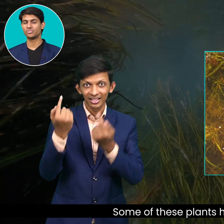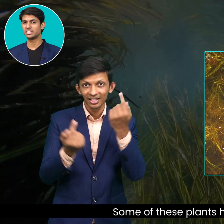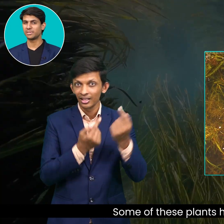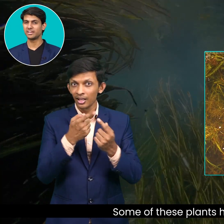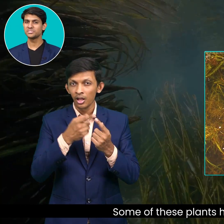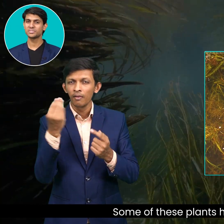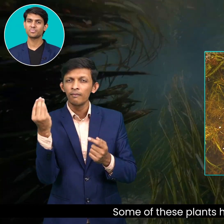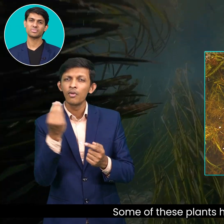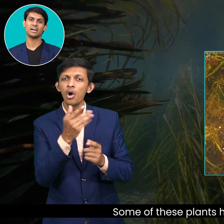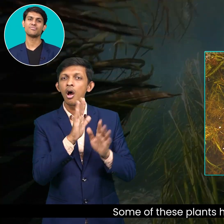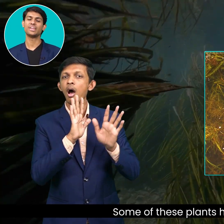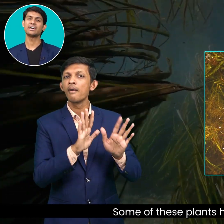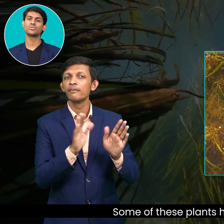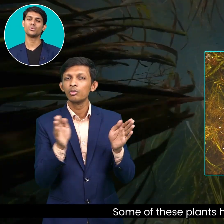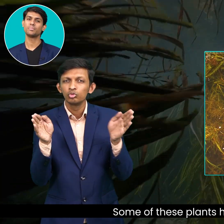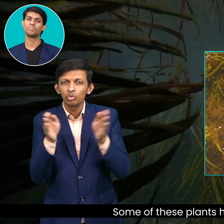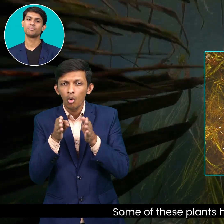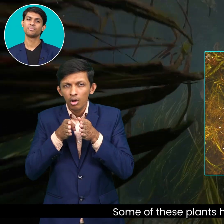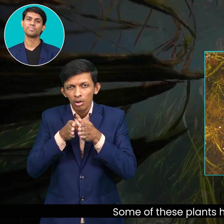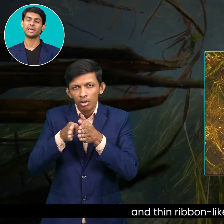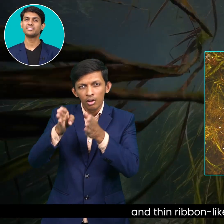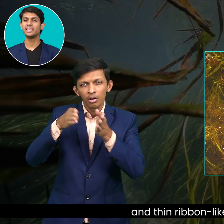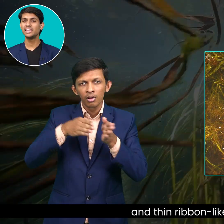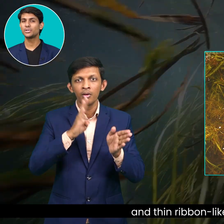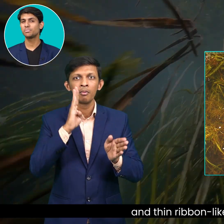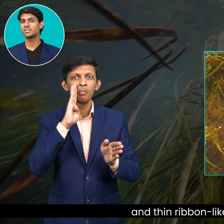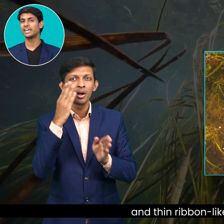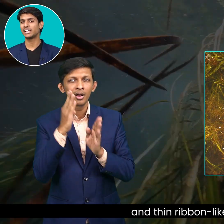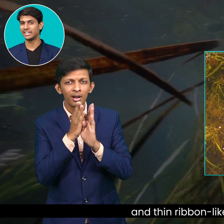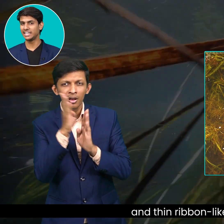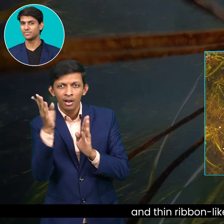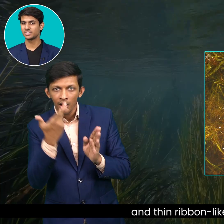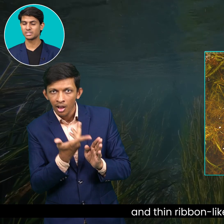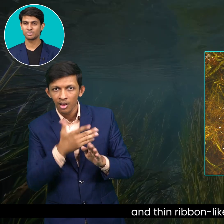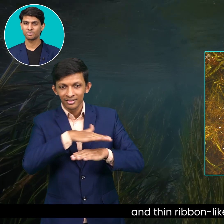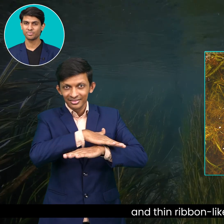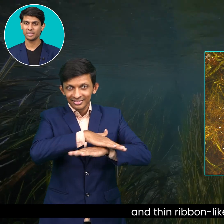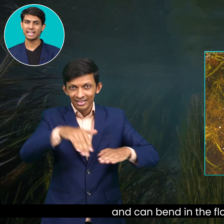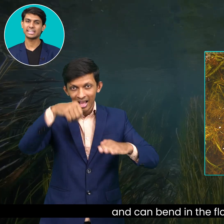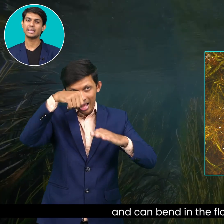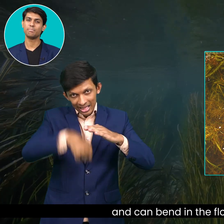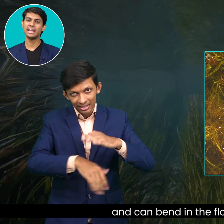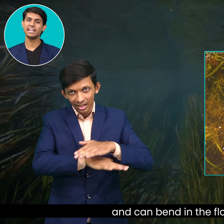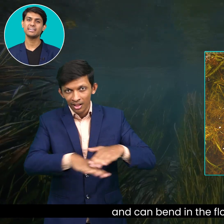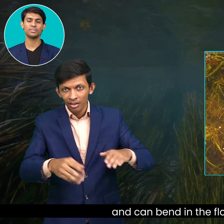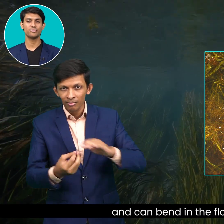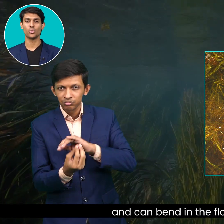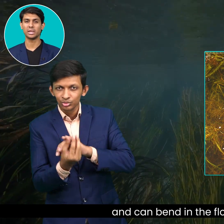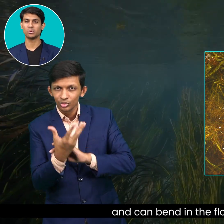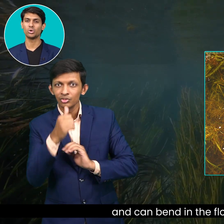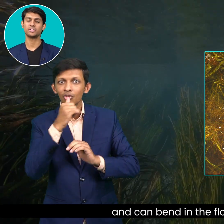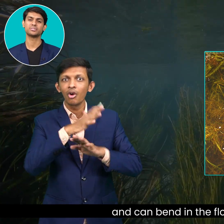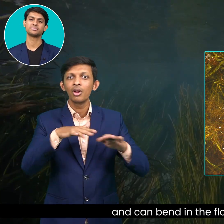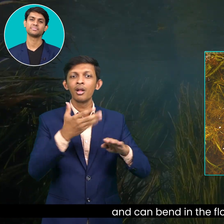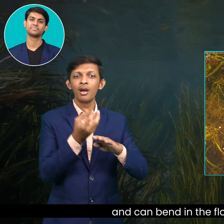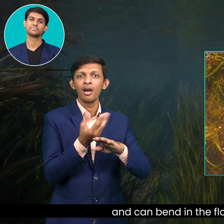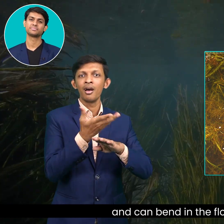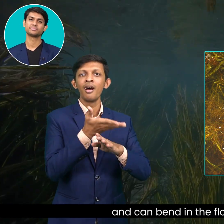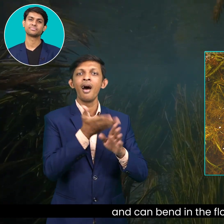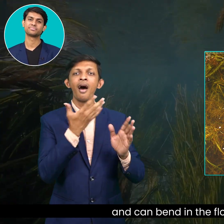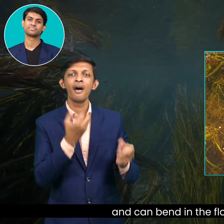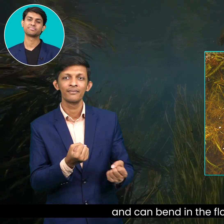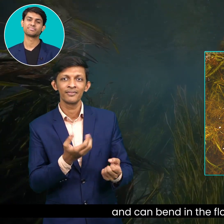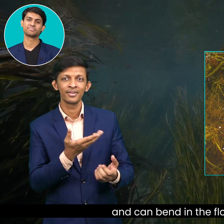Some of these plants have narrow and thin ribbon-like leaves and can bend in the flowing water.